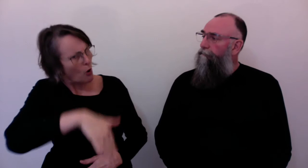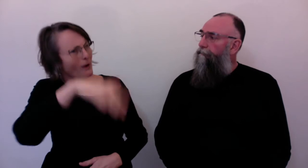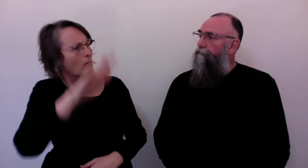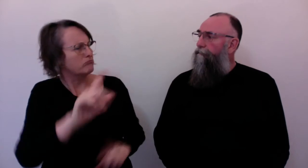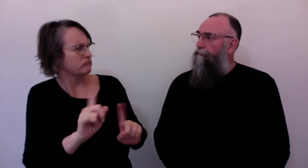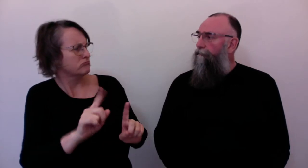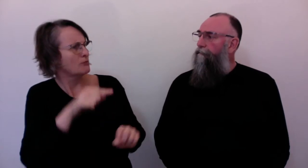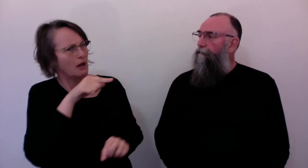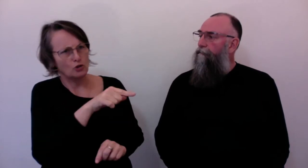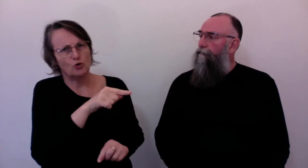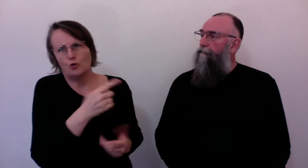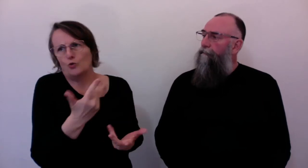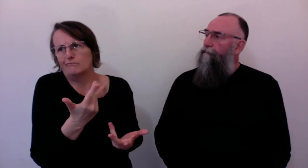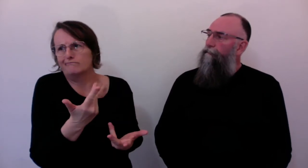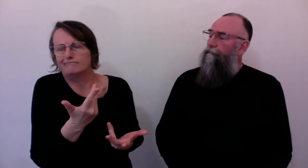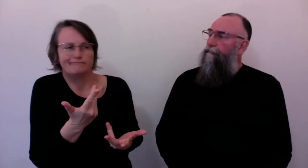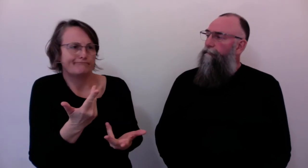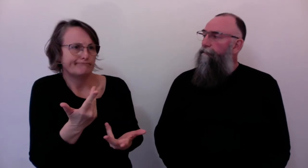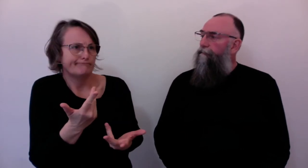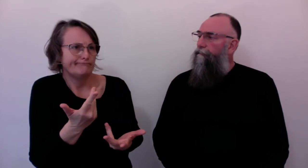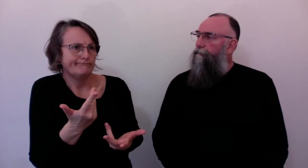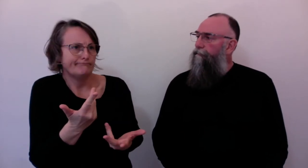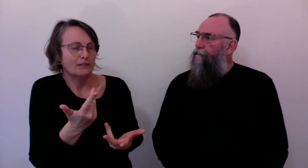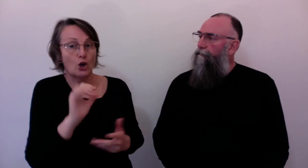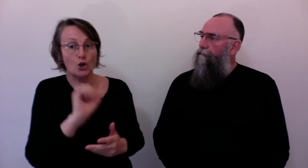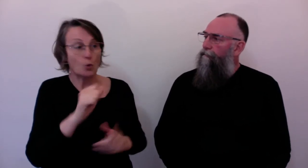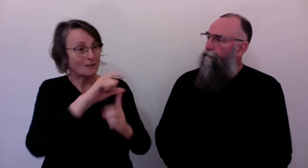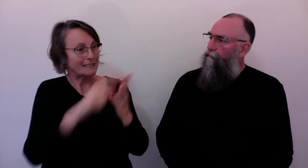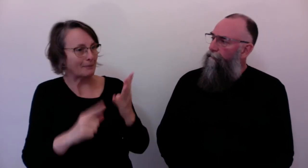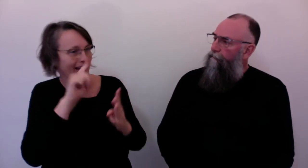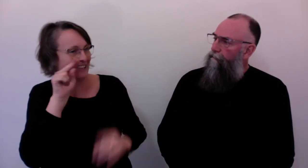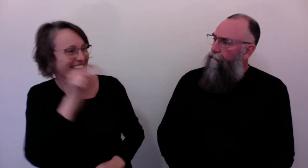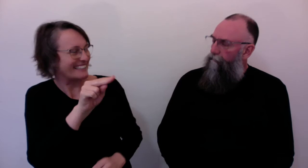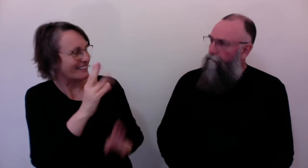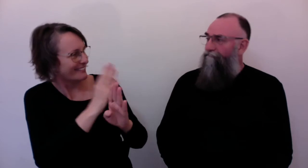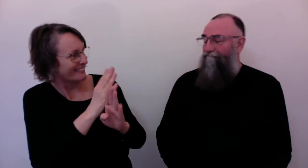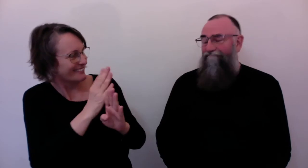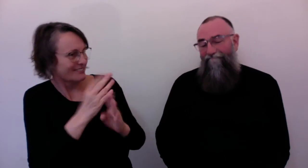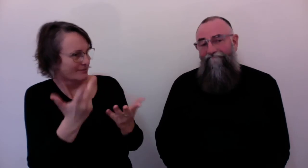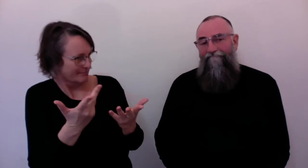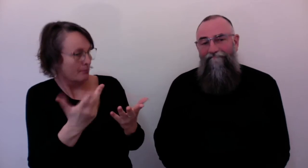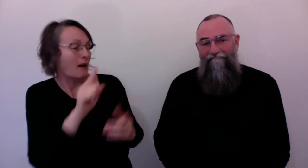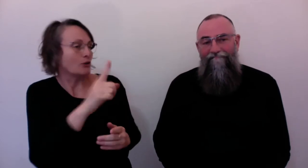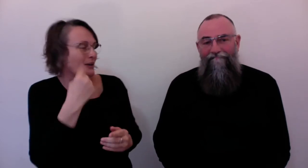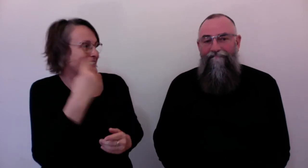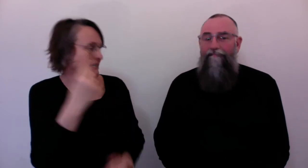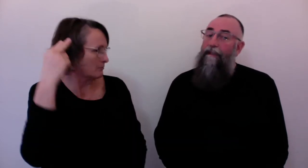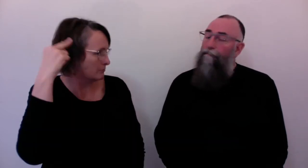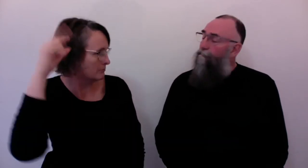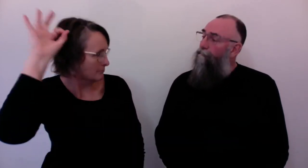you have a non-physical disability that has a physical aspect of it because it sits outside your head, the implant, so you can see it. Yeah.